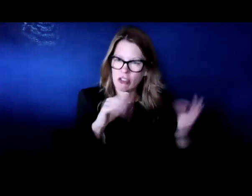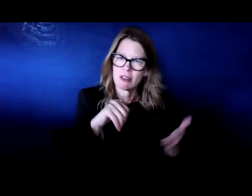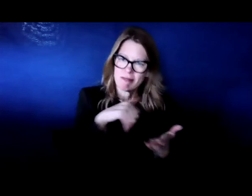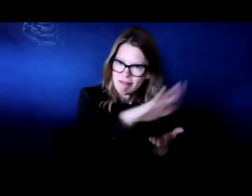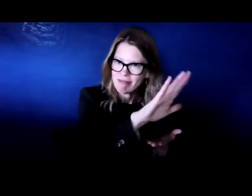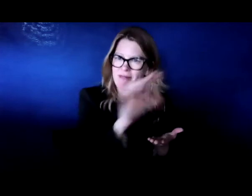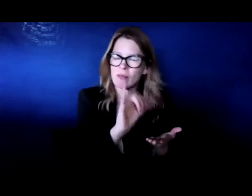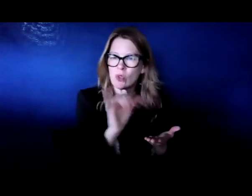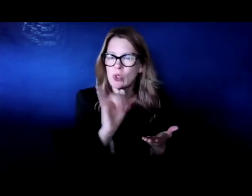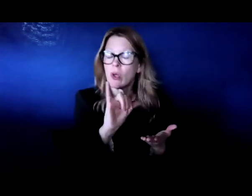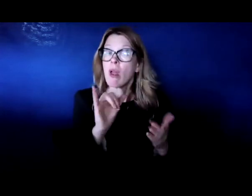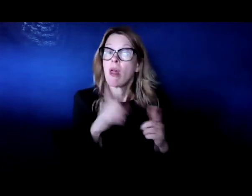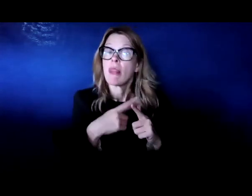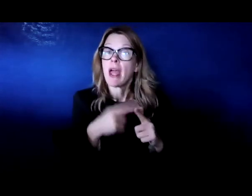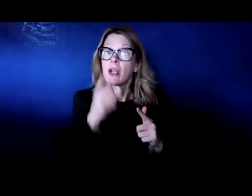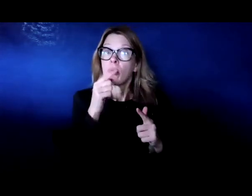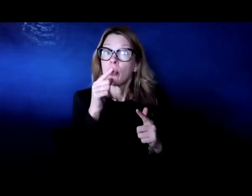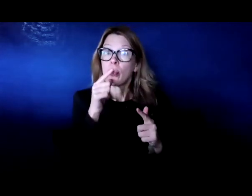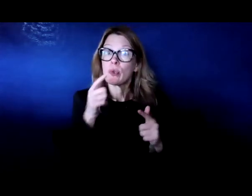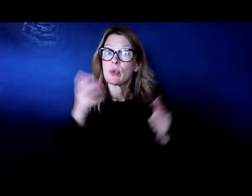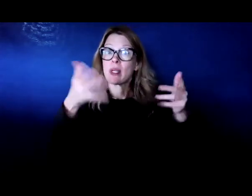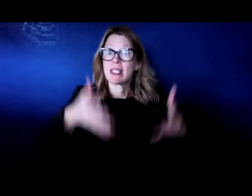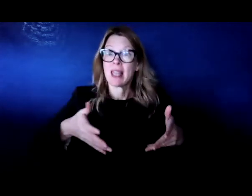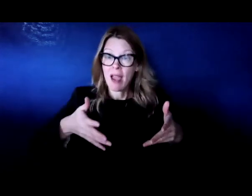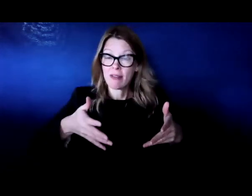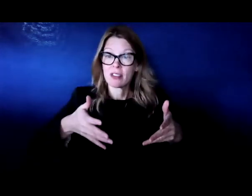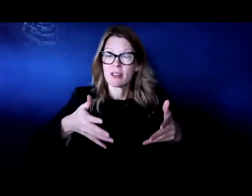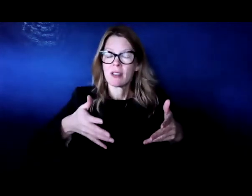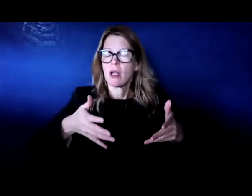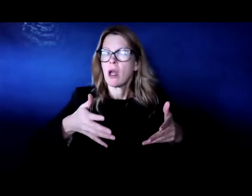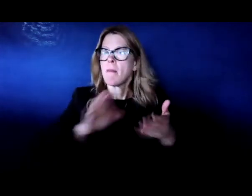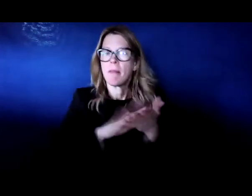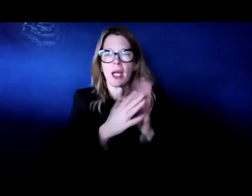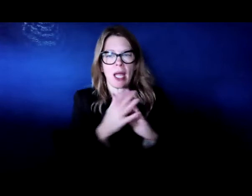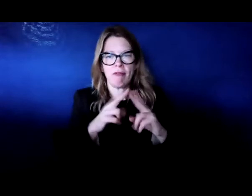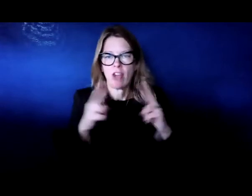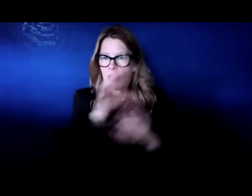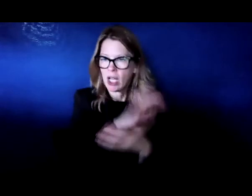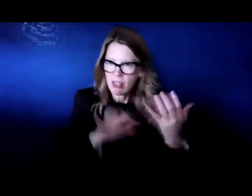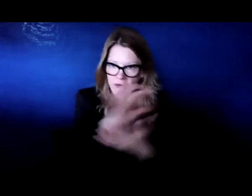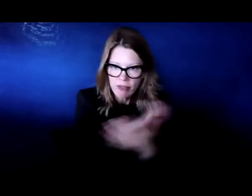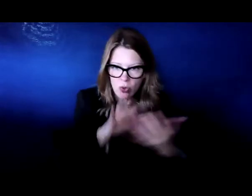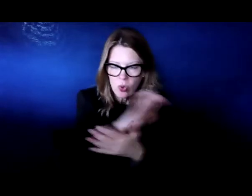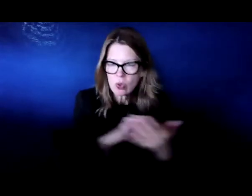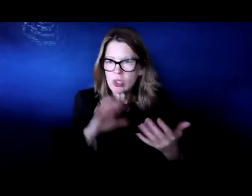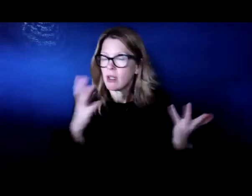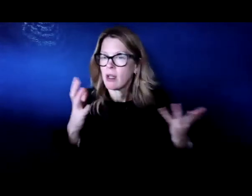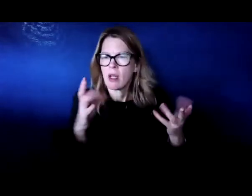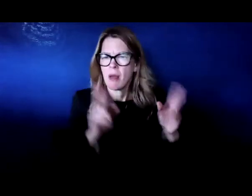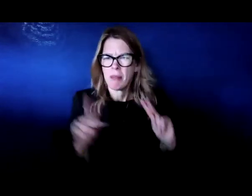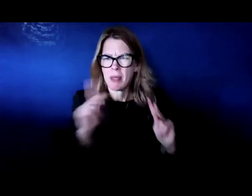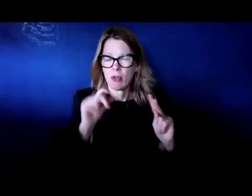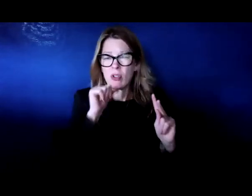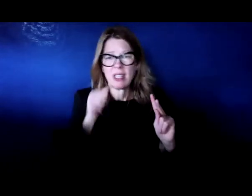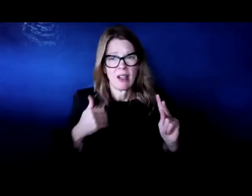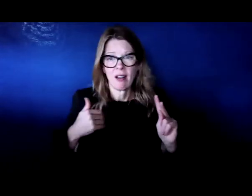in confusion. That is why the Lord did not have pity on their young people or compassion on their orphans